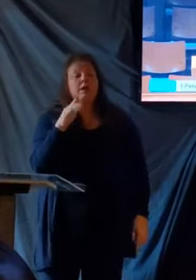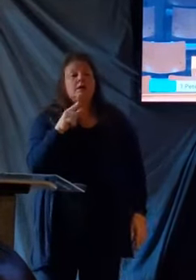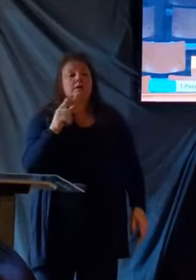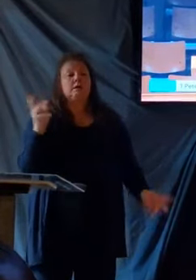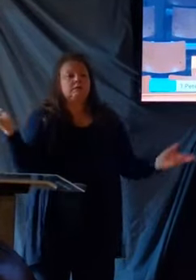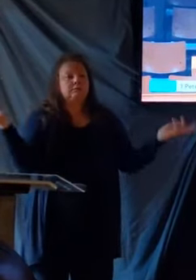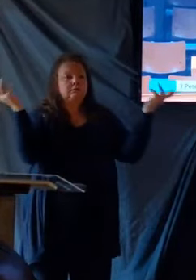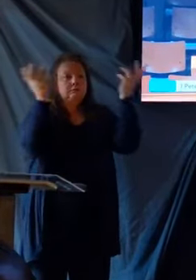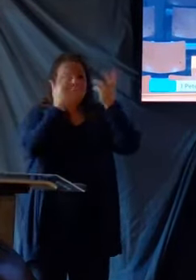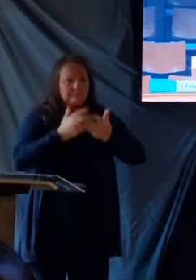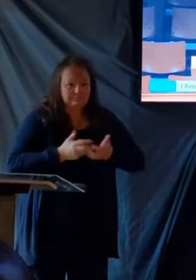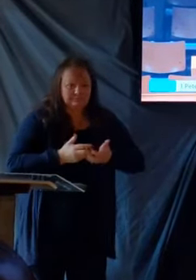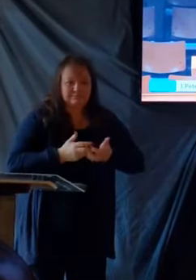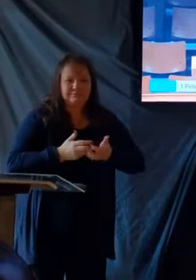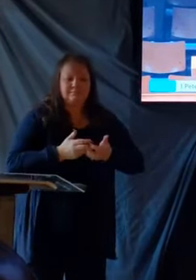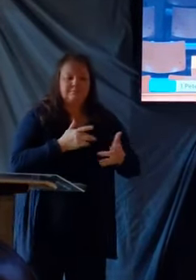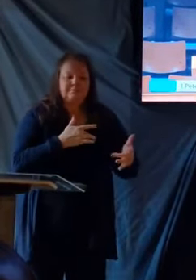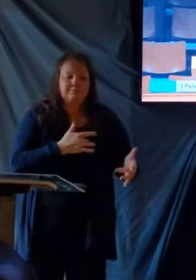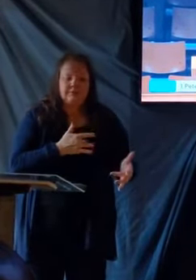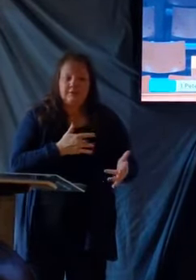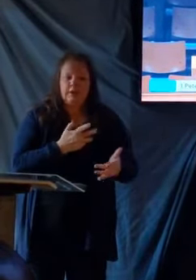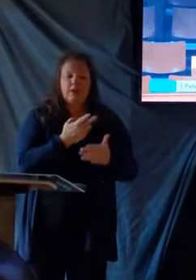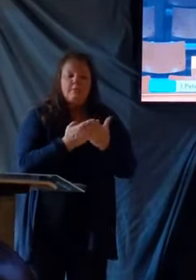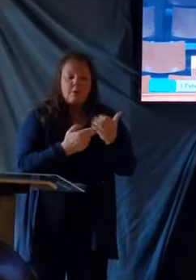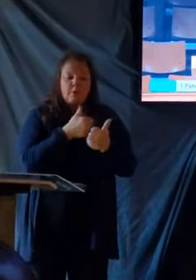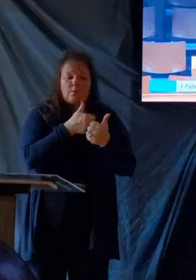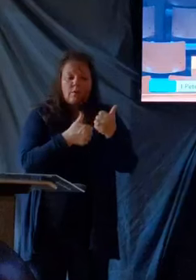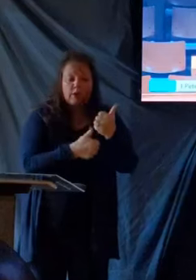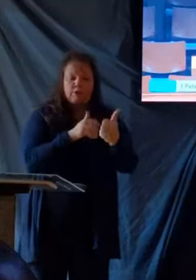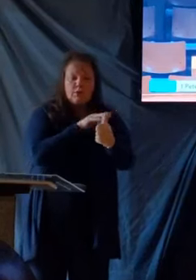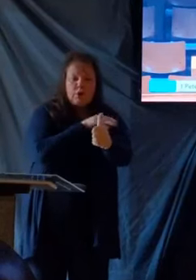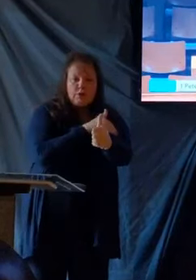pulls together these, they're both under